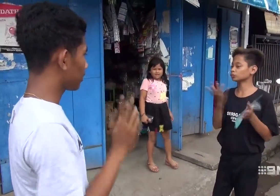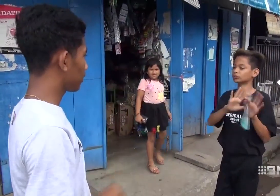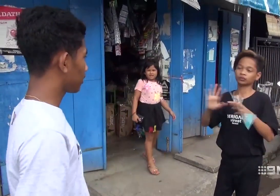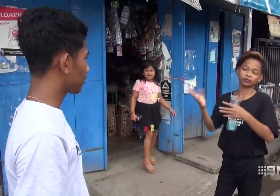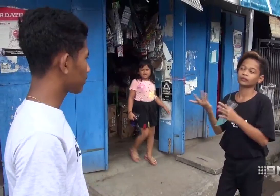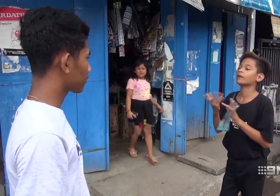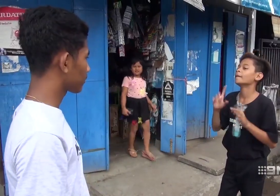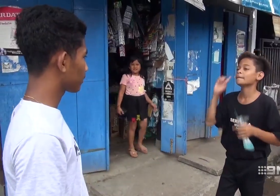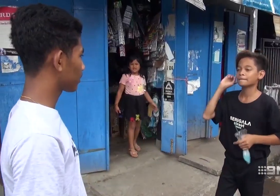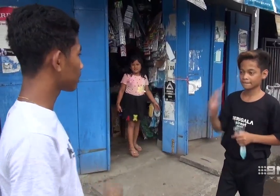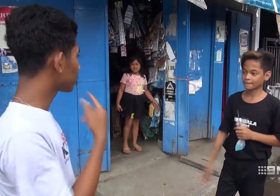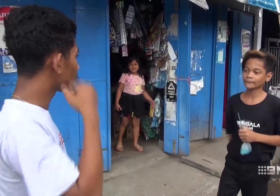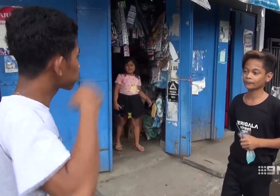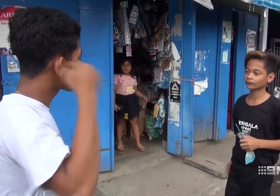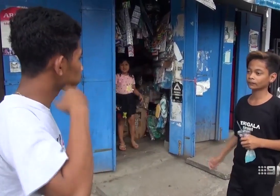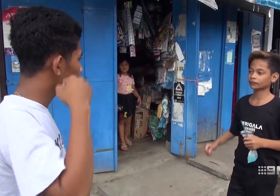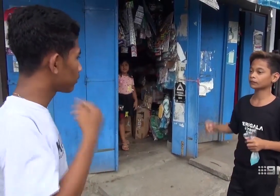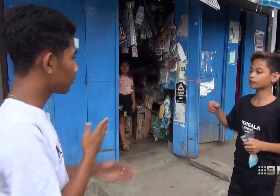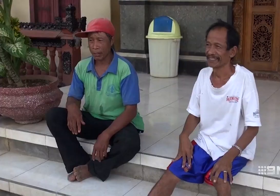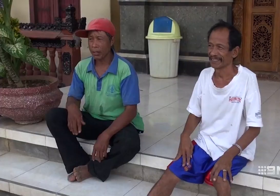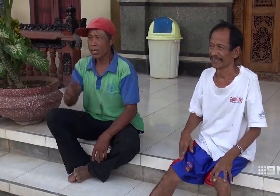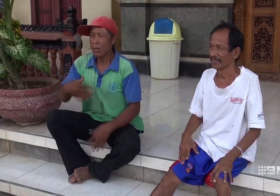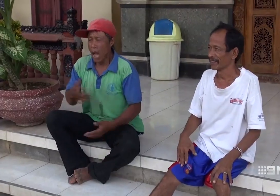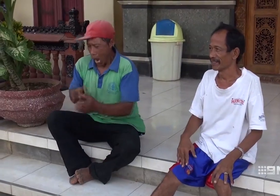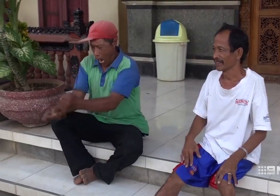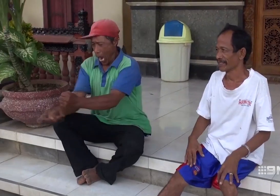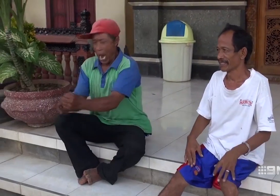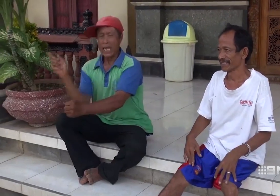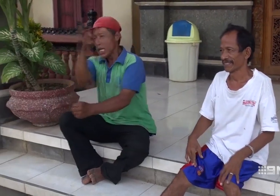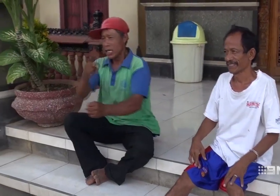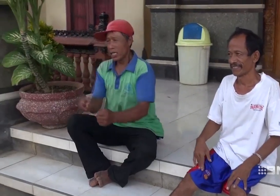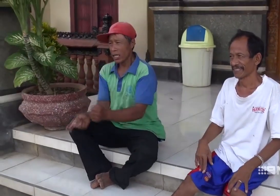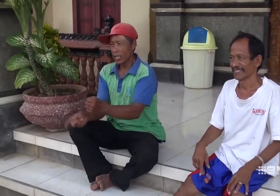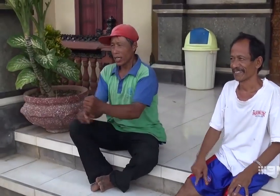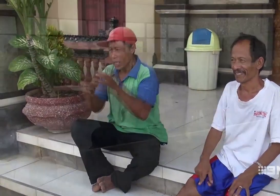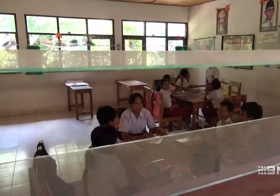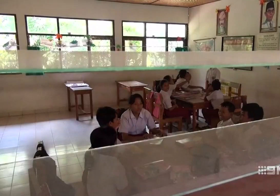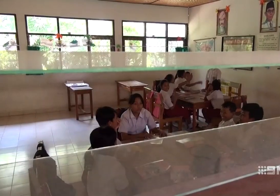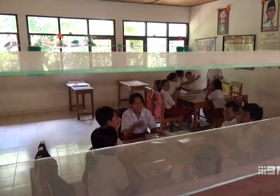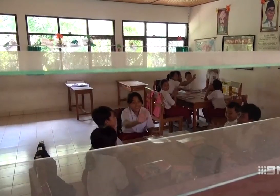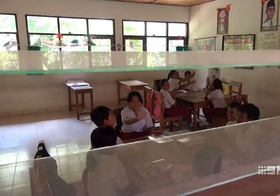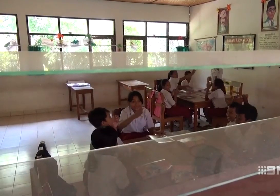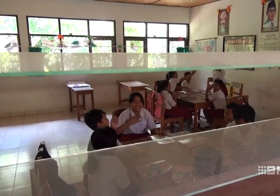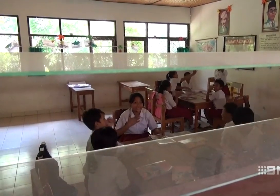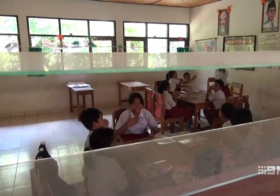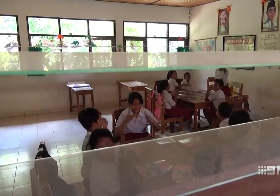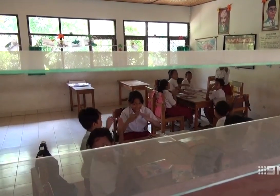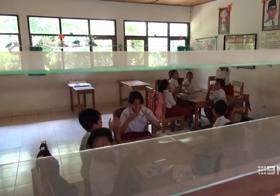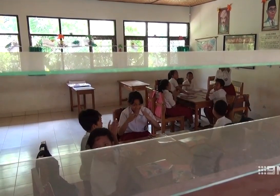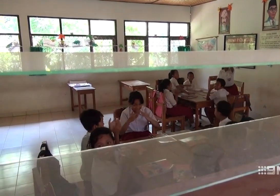For a long time, it was thought to be a curse, but researchers instead found a gene passed down through eight generations has